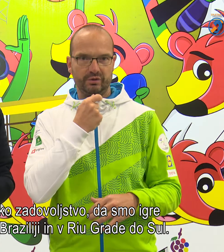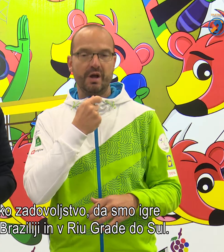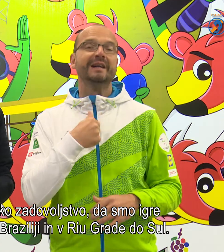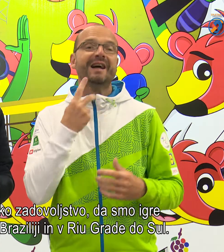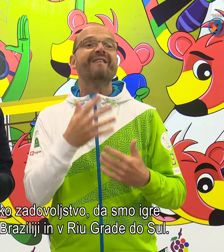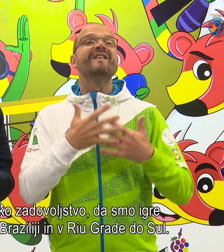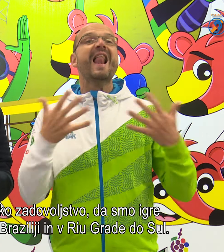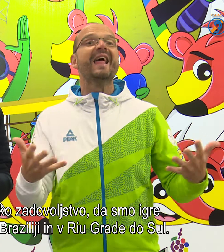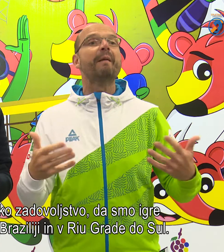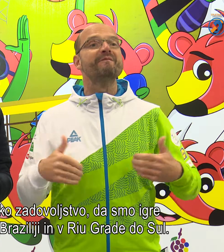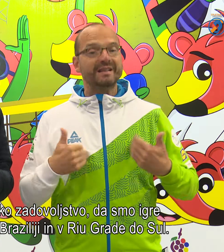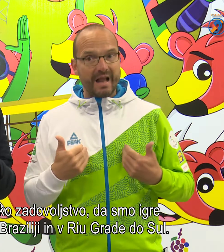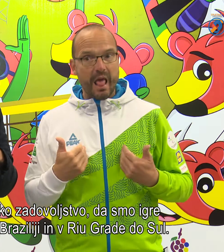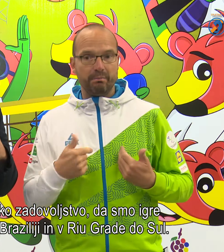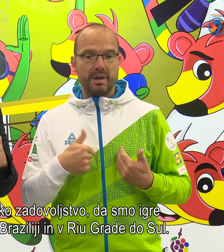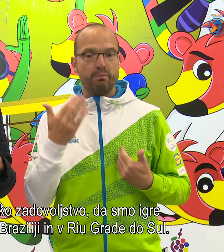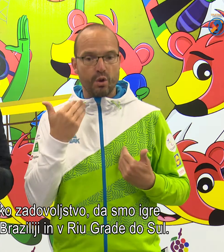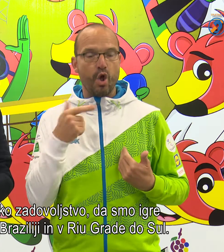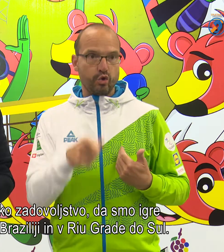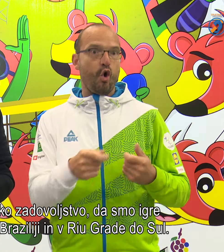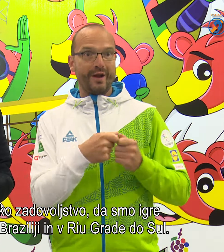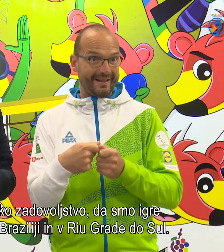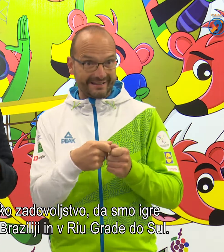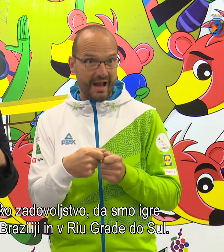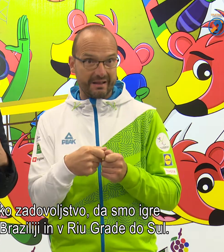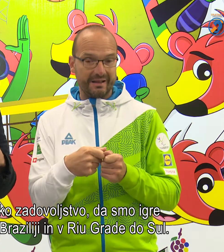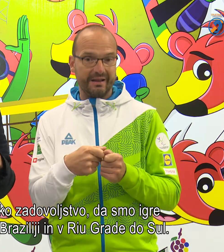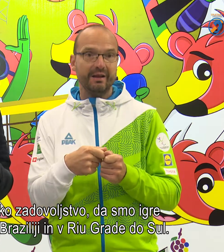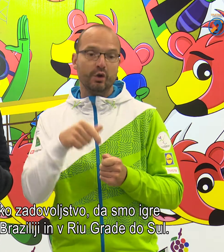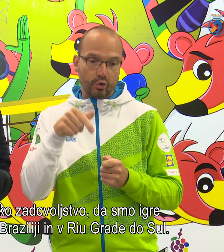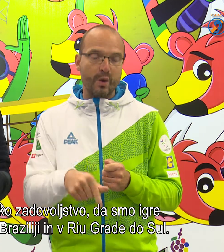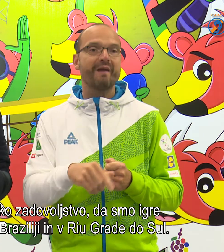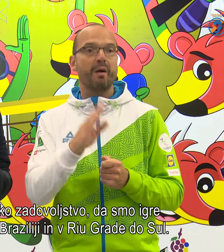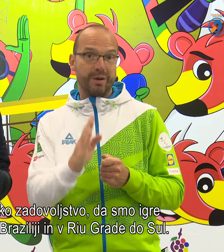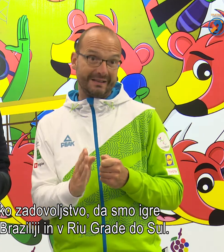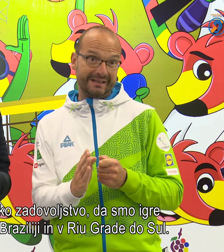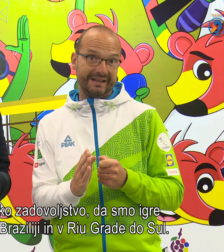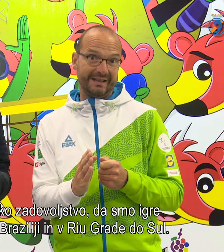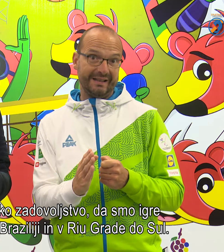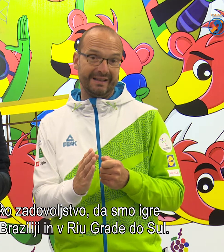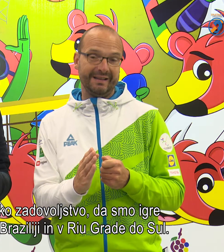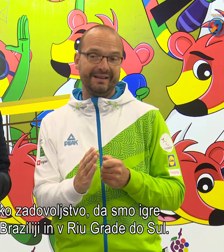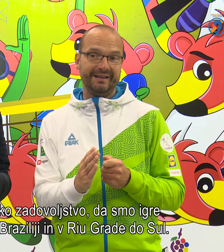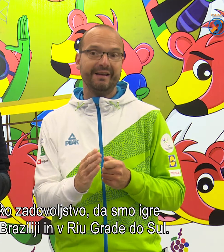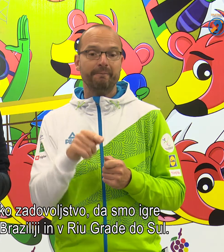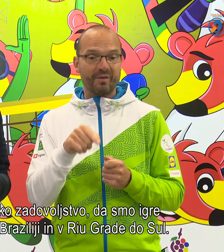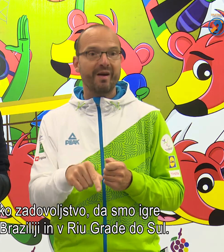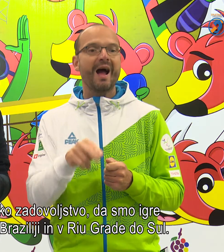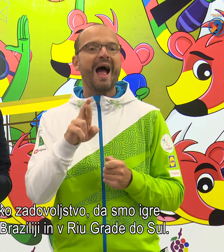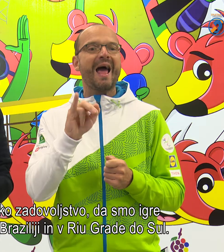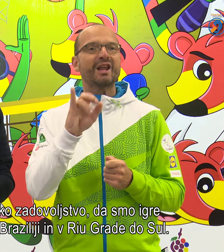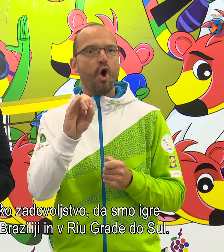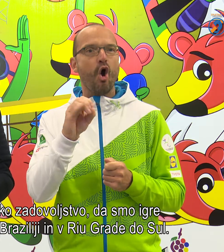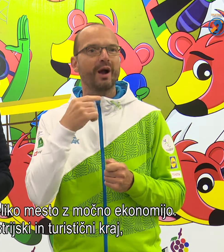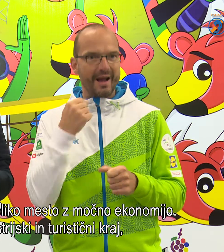pleasure to organize the games here in Brazil and in Rio Grande do